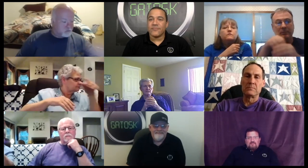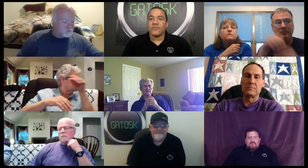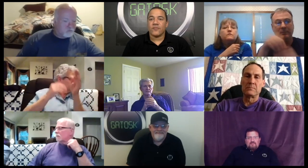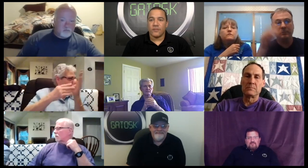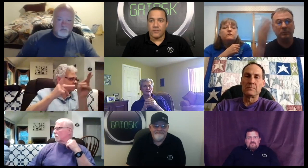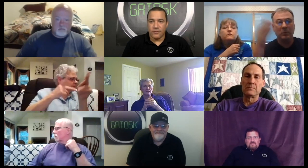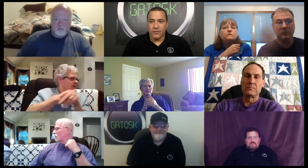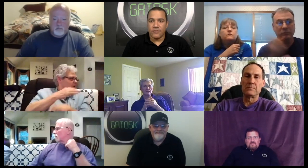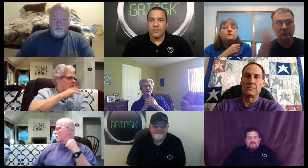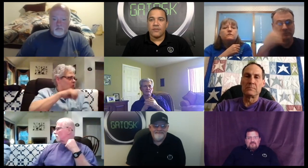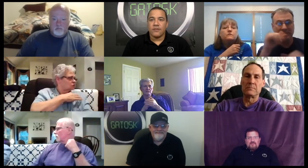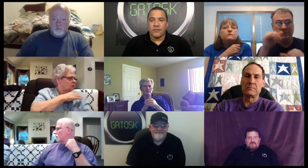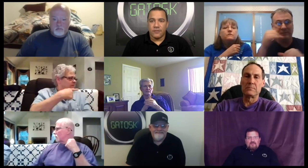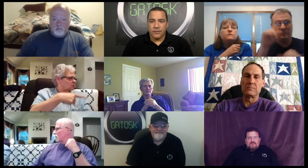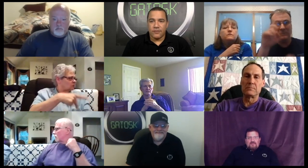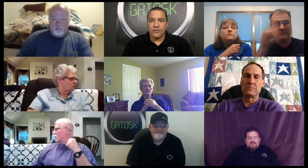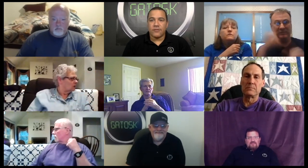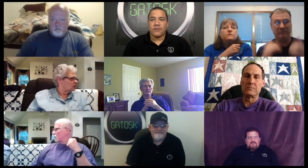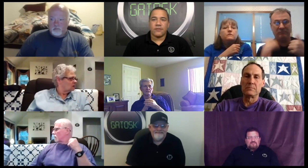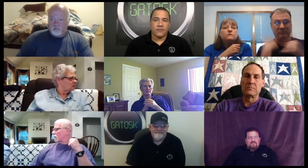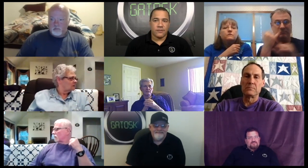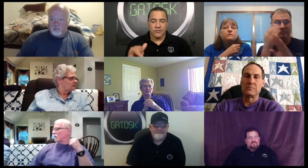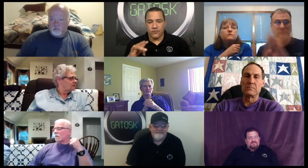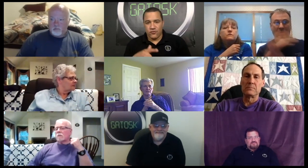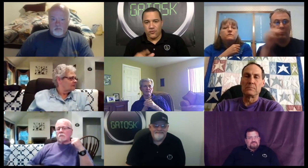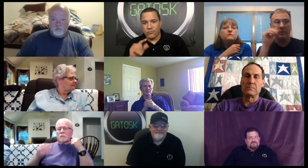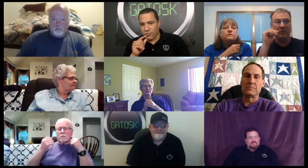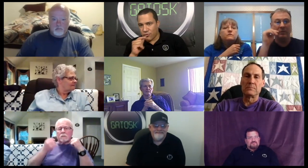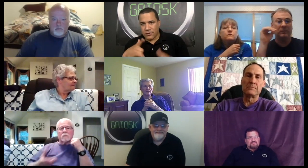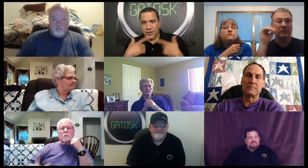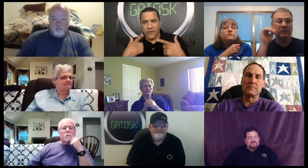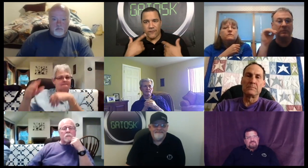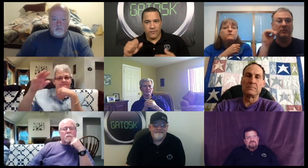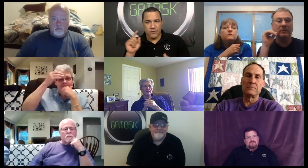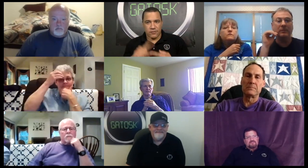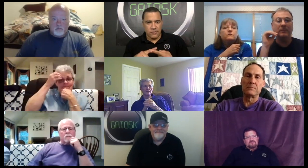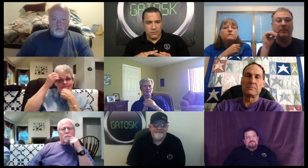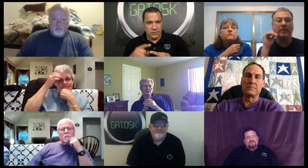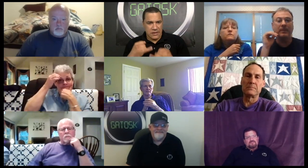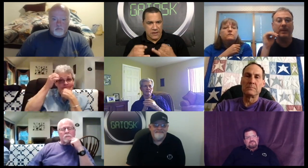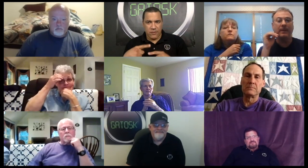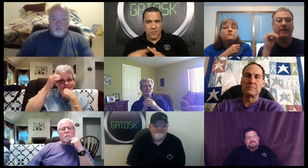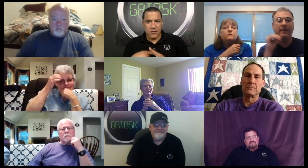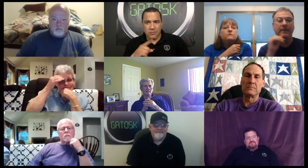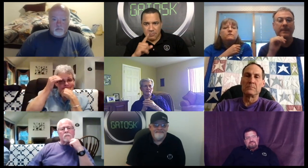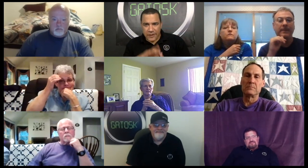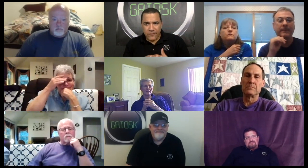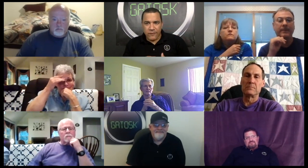Is that still, Early bird, yeah, early bird is still going on, I think, till the end of the